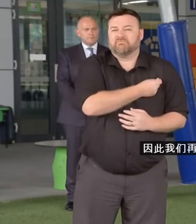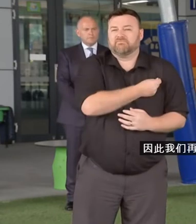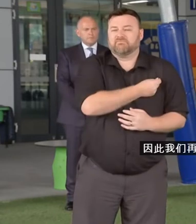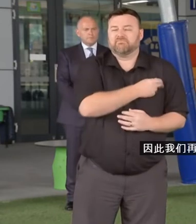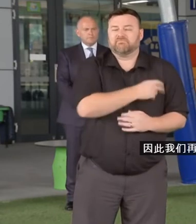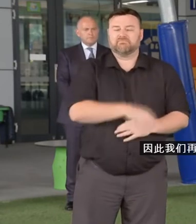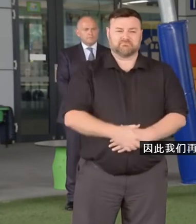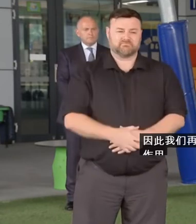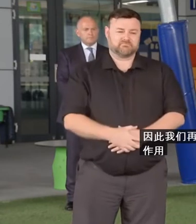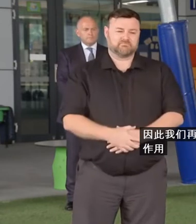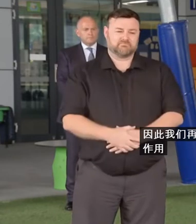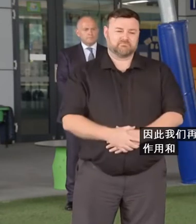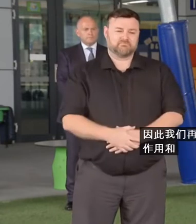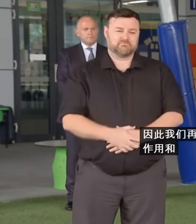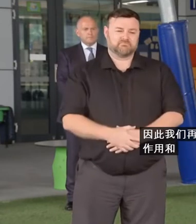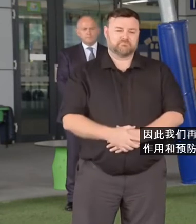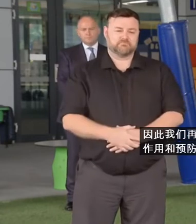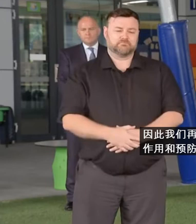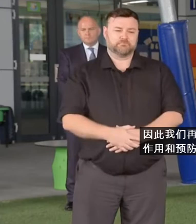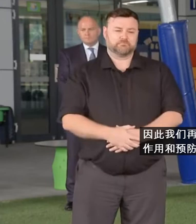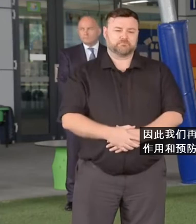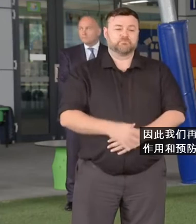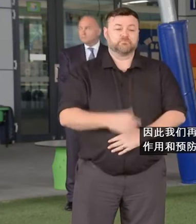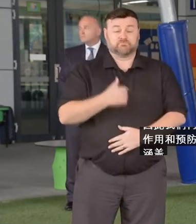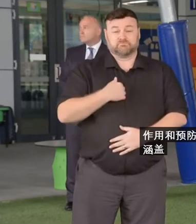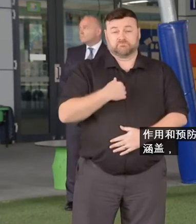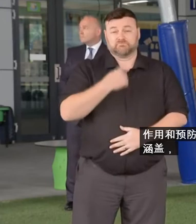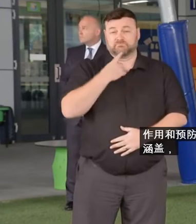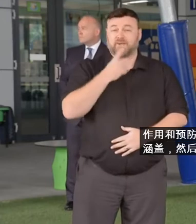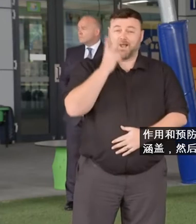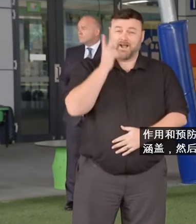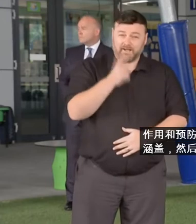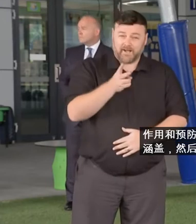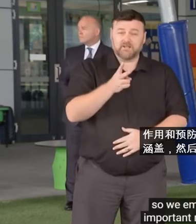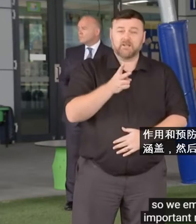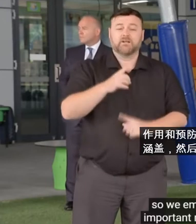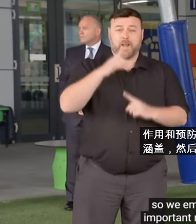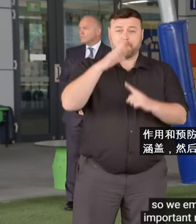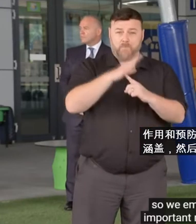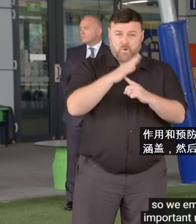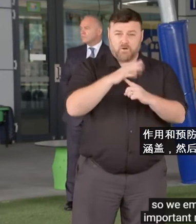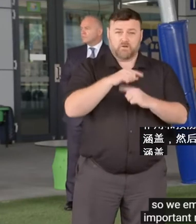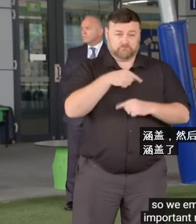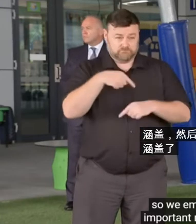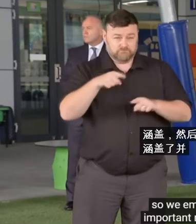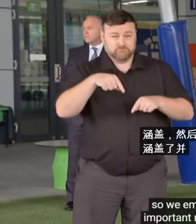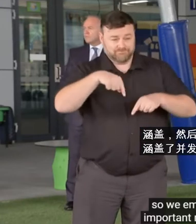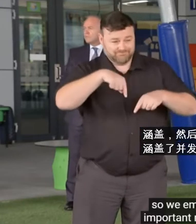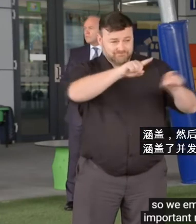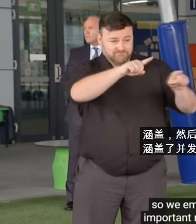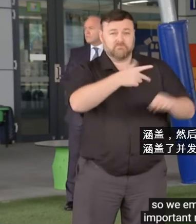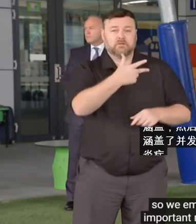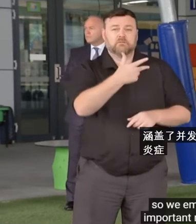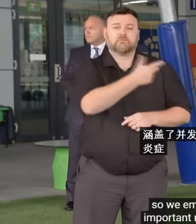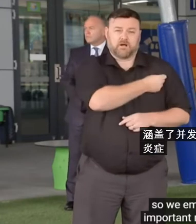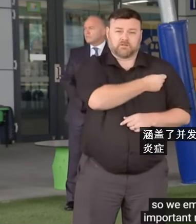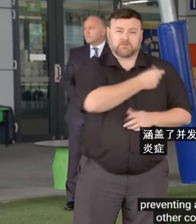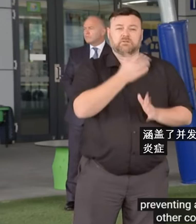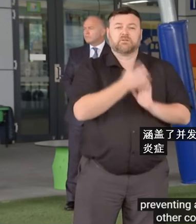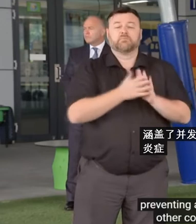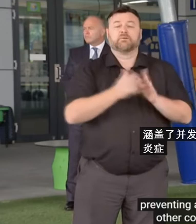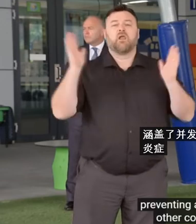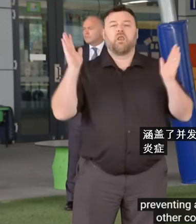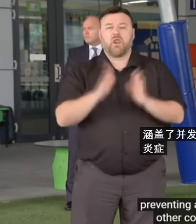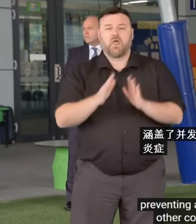the important role of vaccines in preventing acute COVID and then other complex post-COVID complications like an